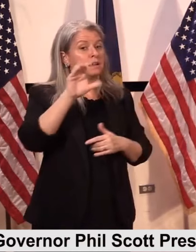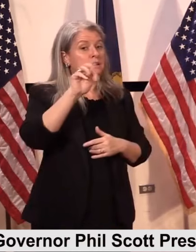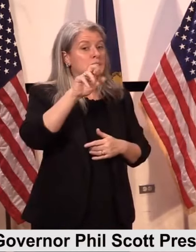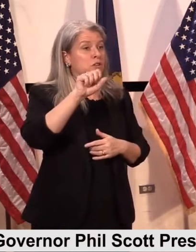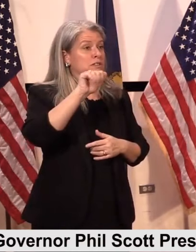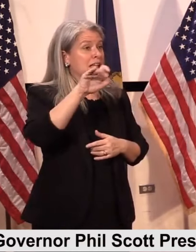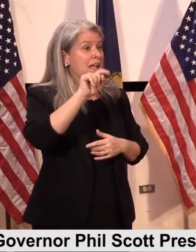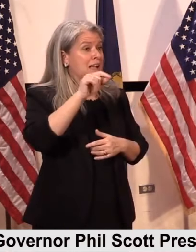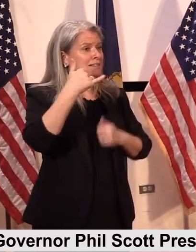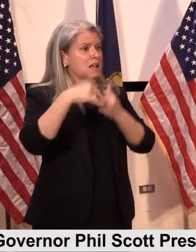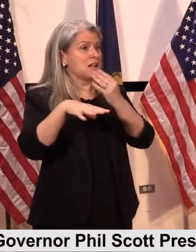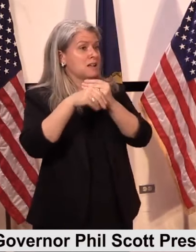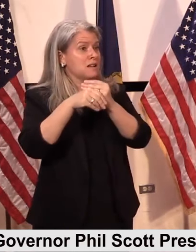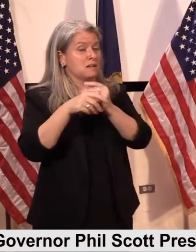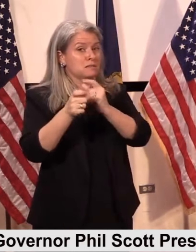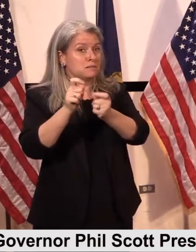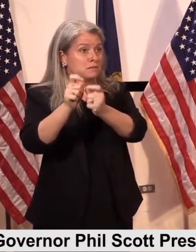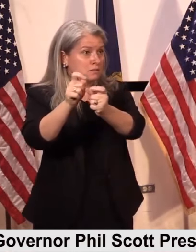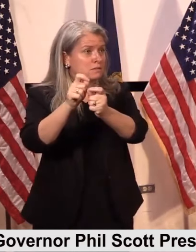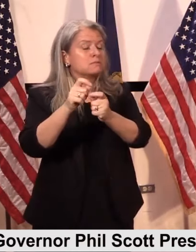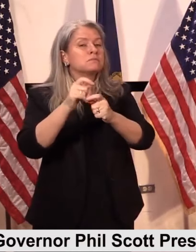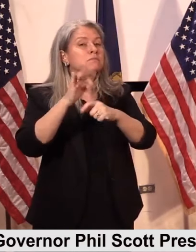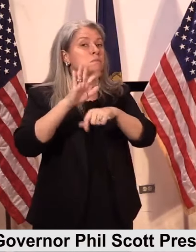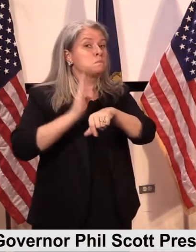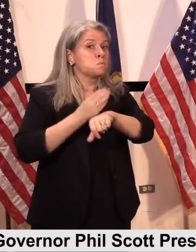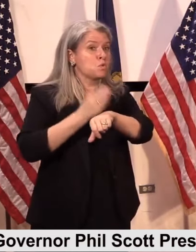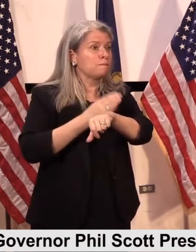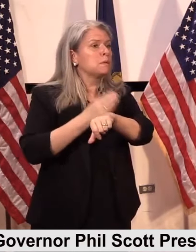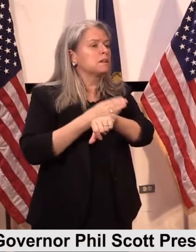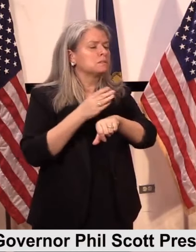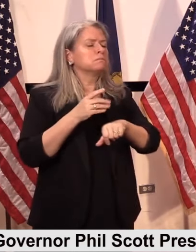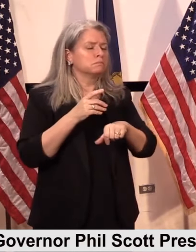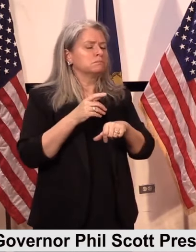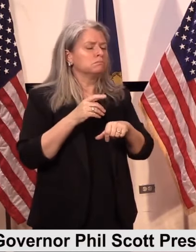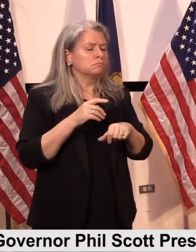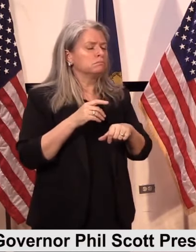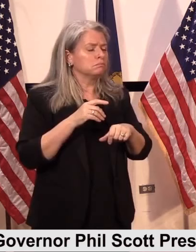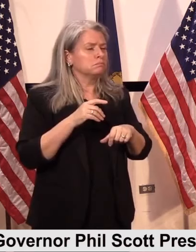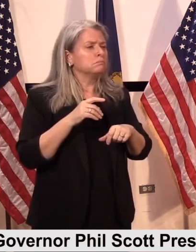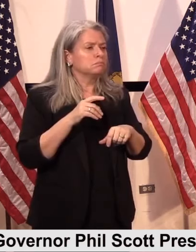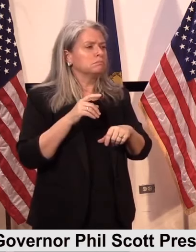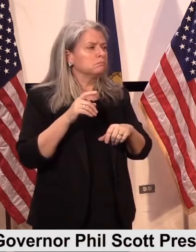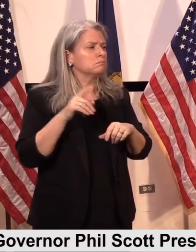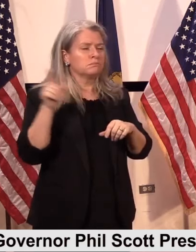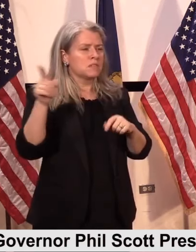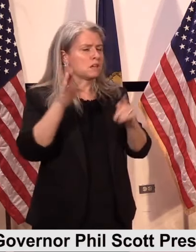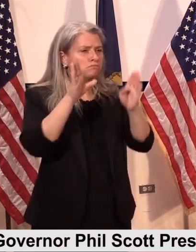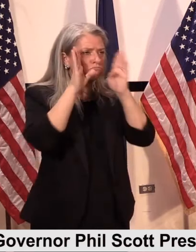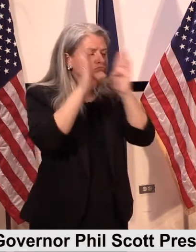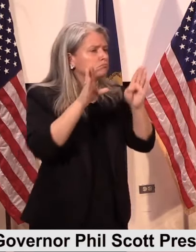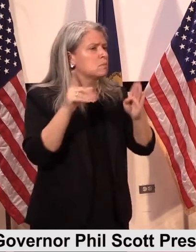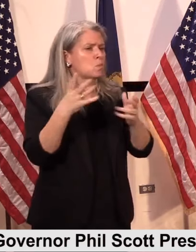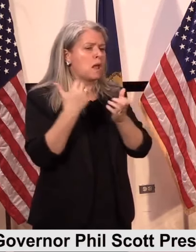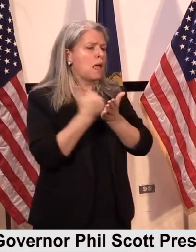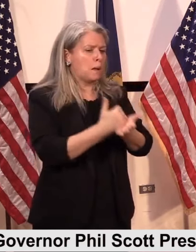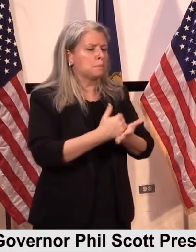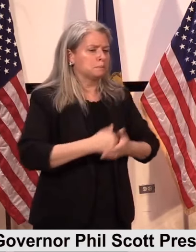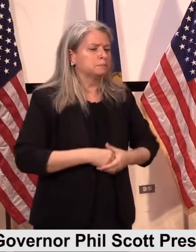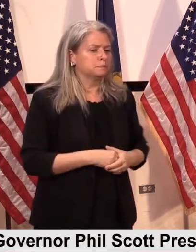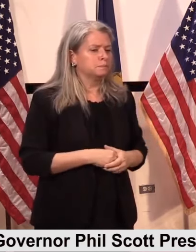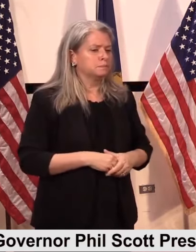would say if there's some improvements that need to be made, they're all ears. They want to help.